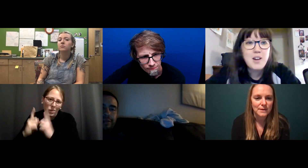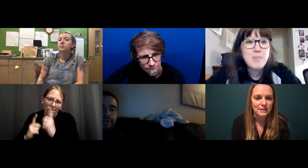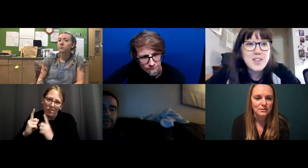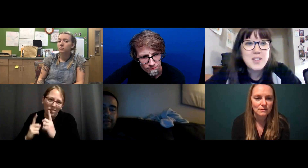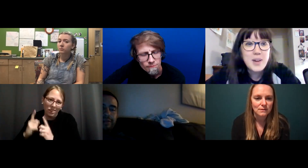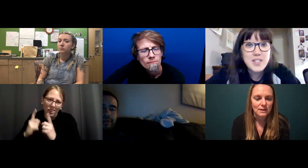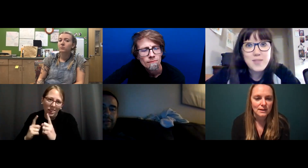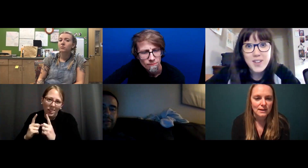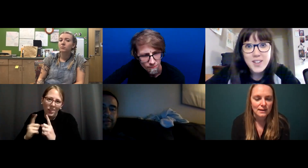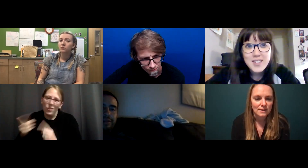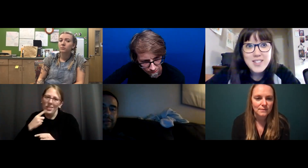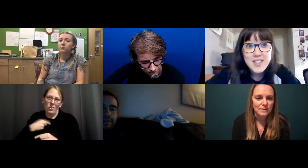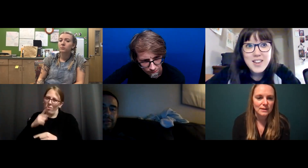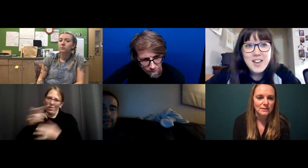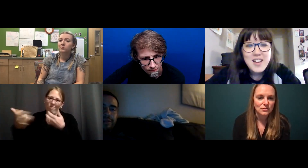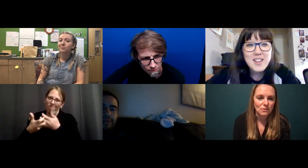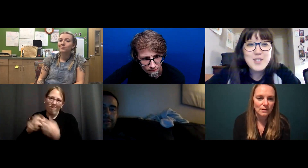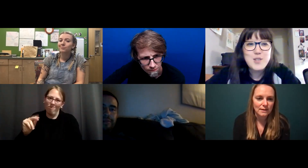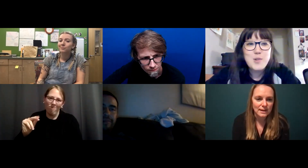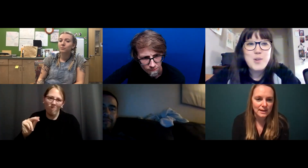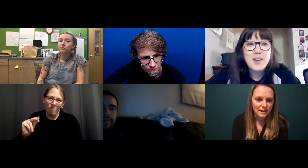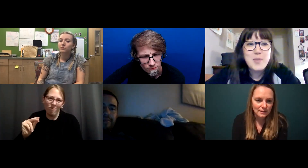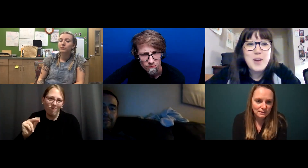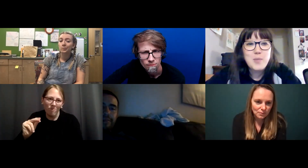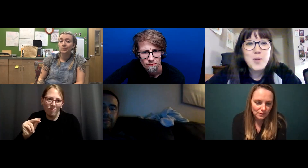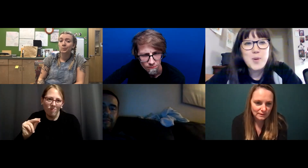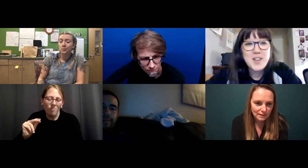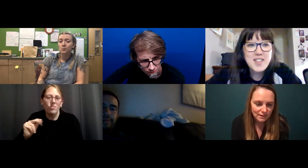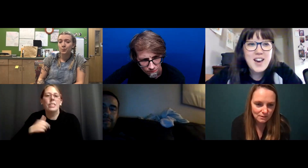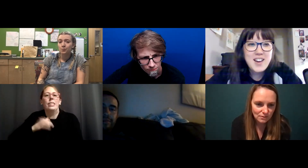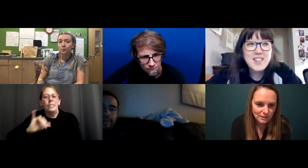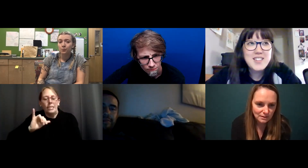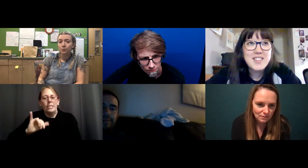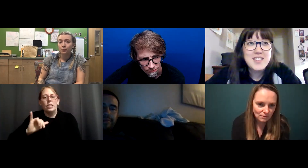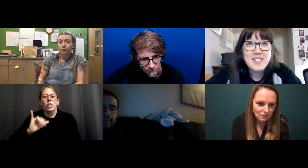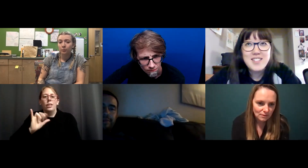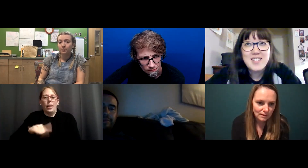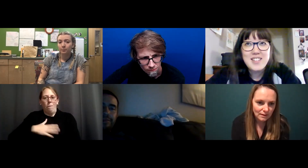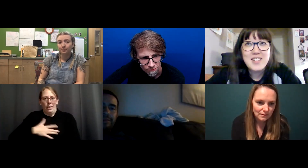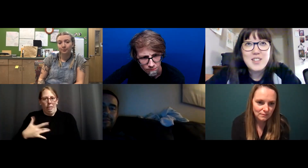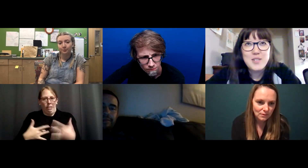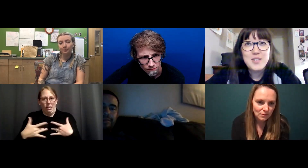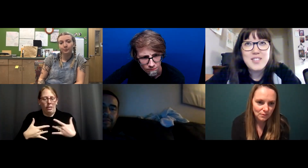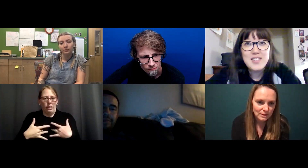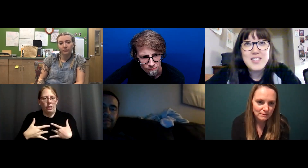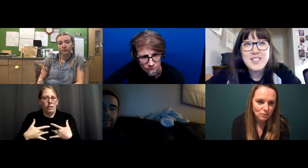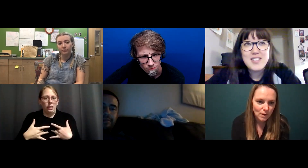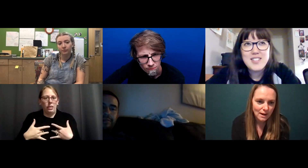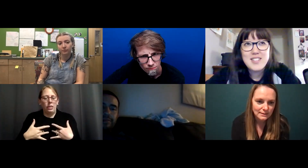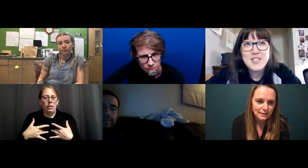might not be the best fit. And so I worry that he'll